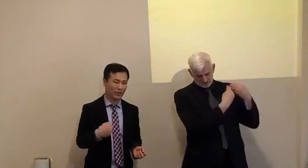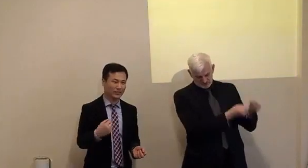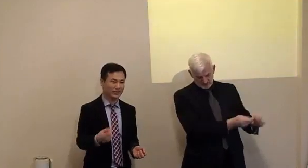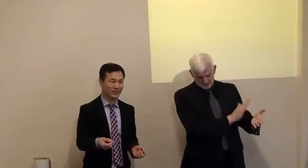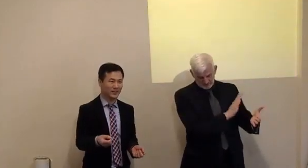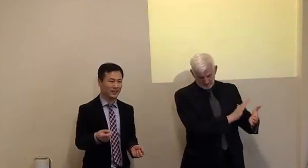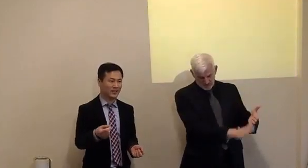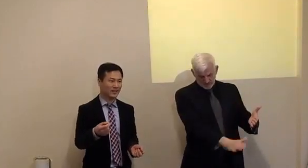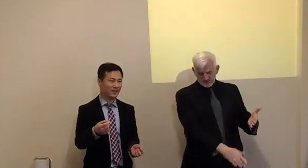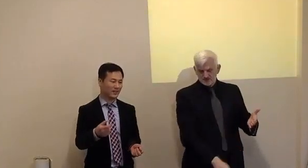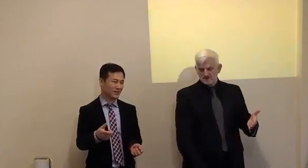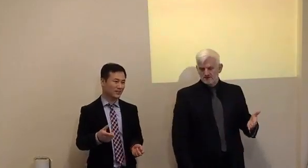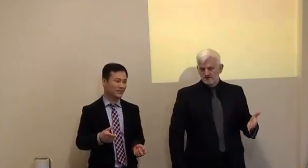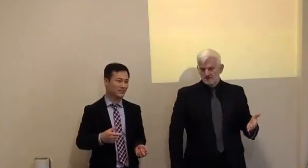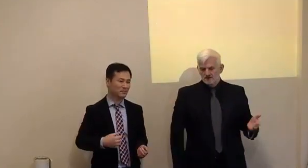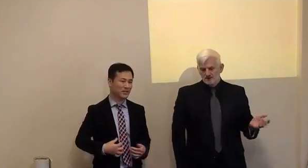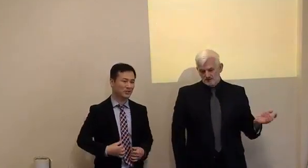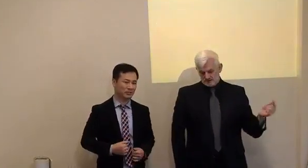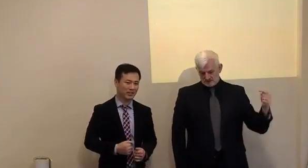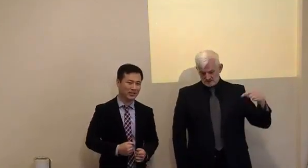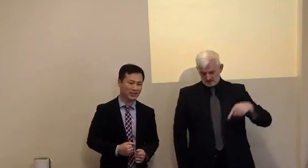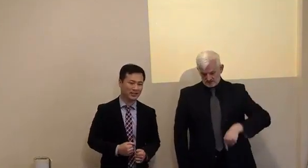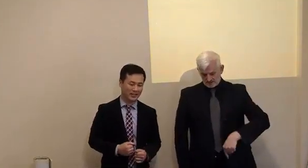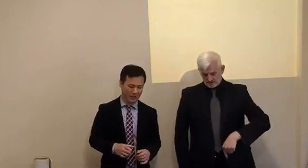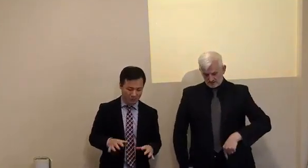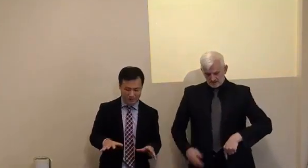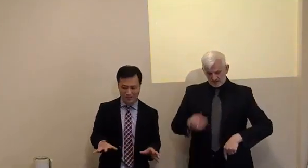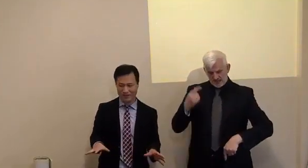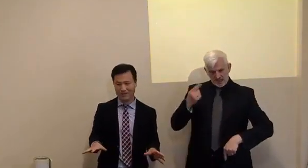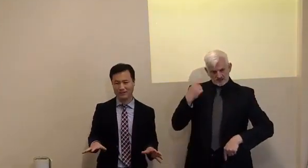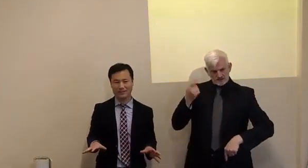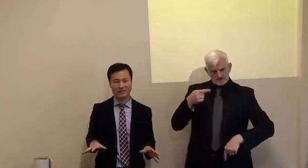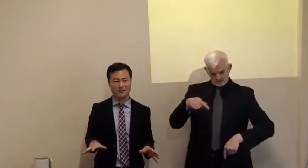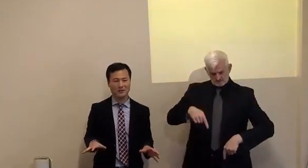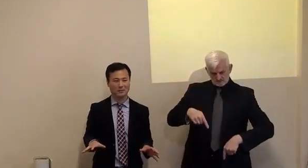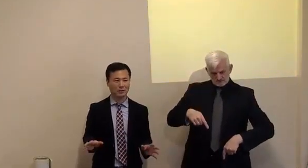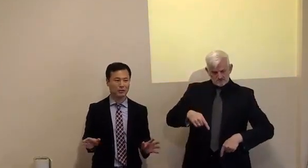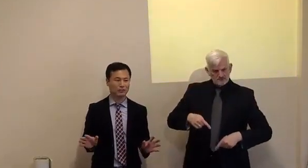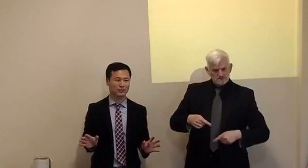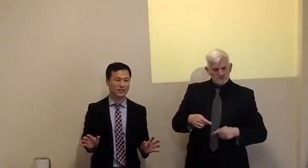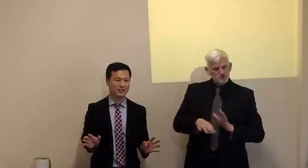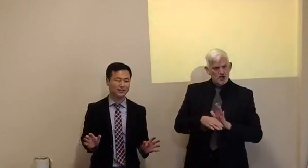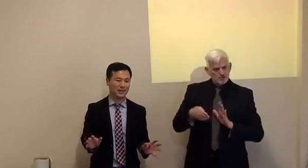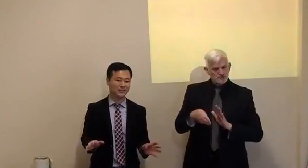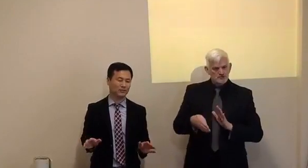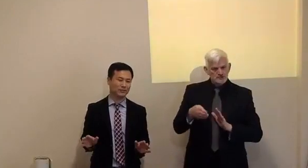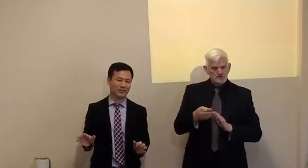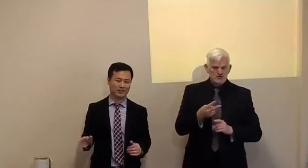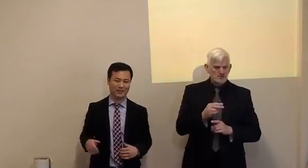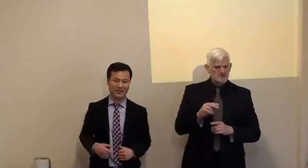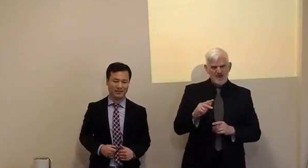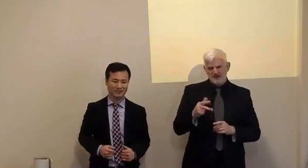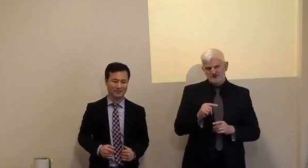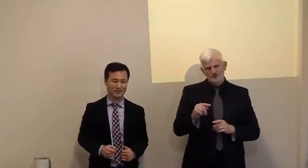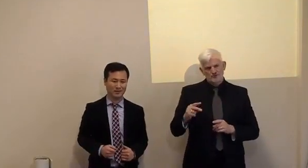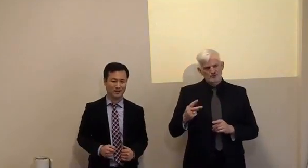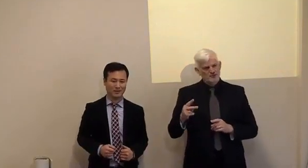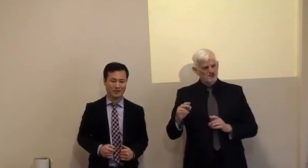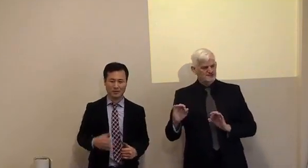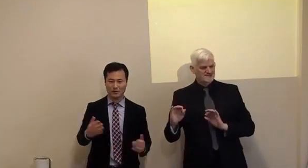was studying London ministry, I was here between 2008 and 2010. Some of